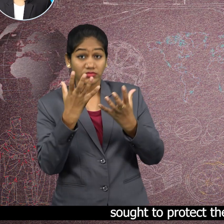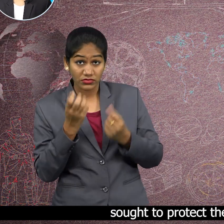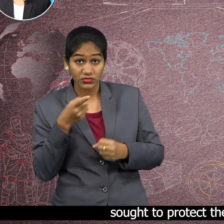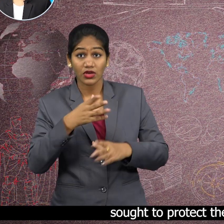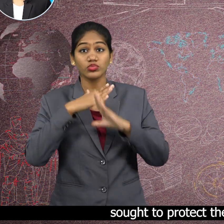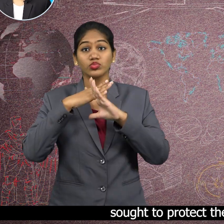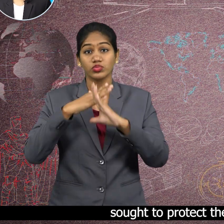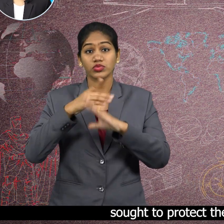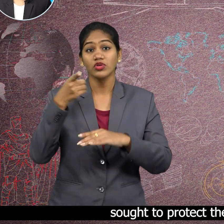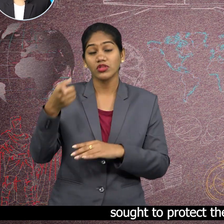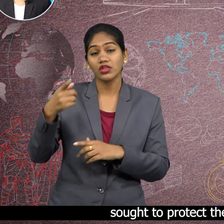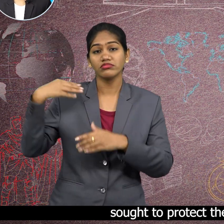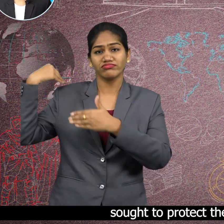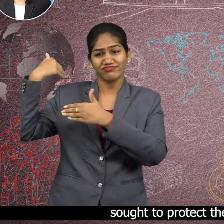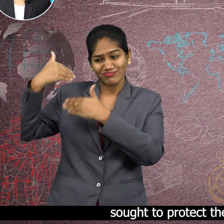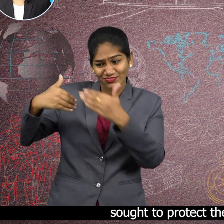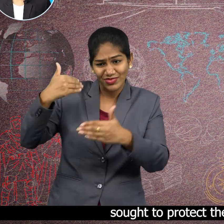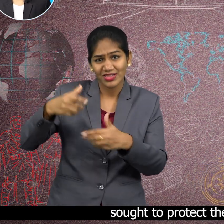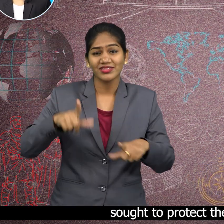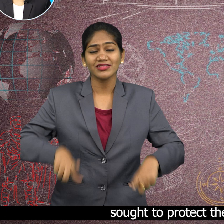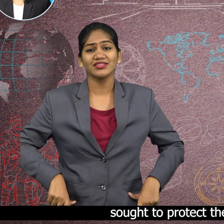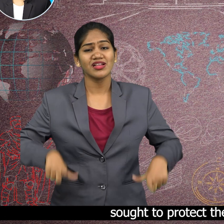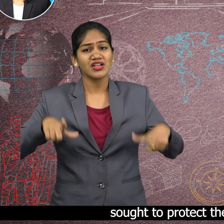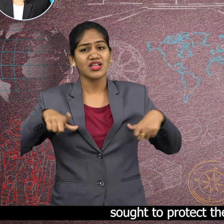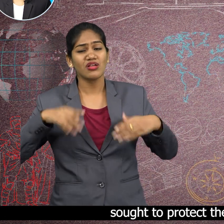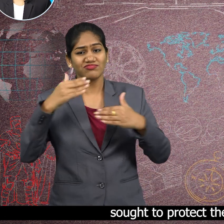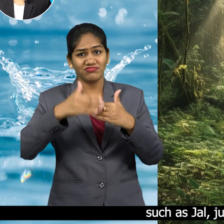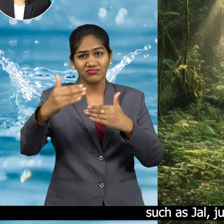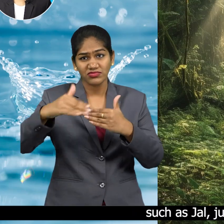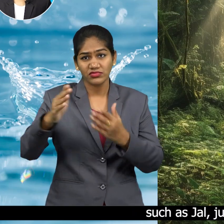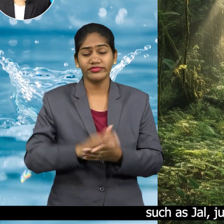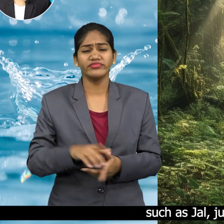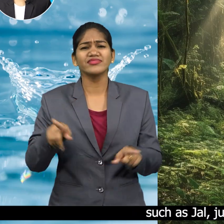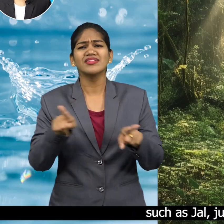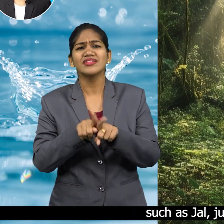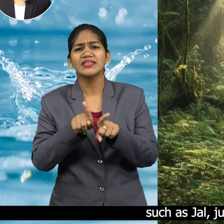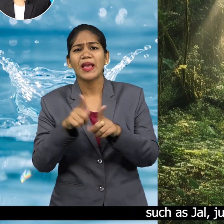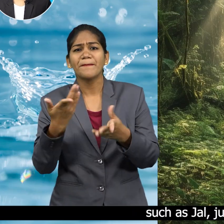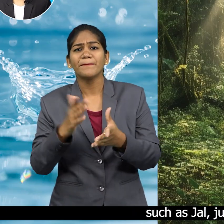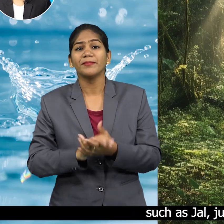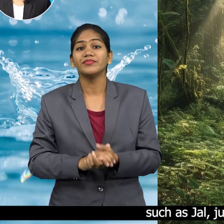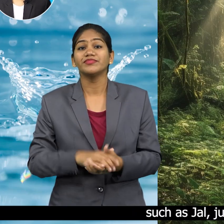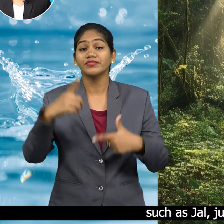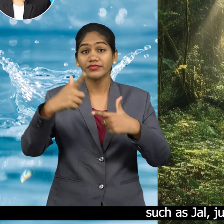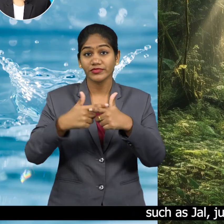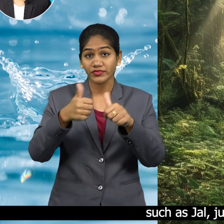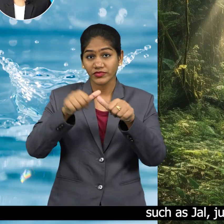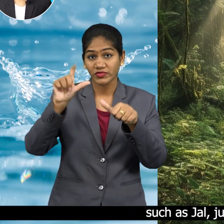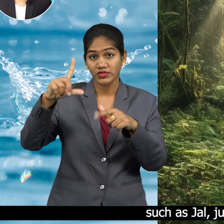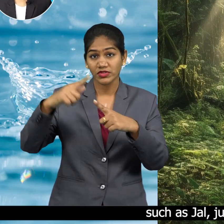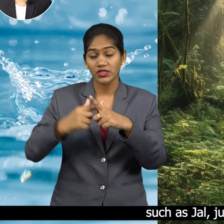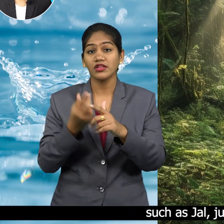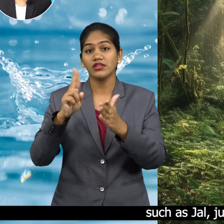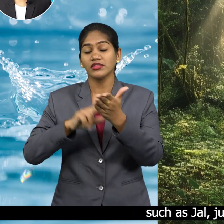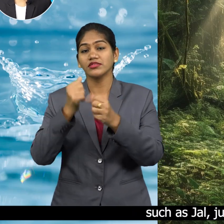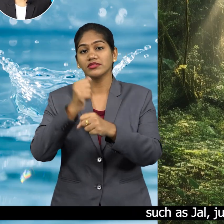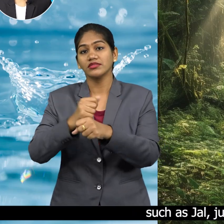sought to protect their traditional livelihoods, such as Jal, Jungle, and